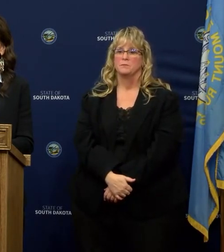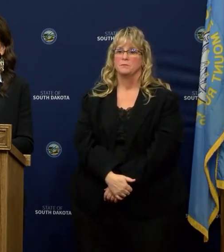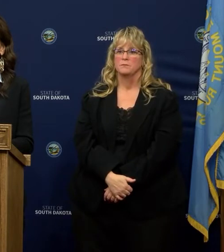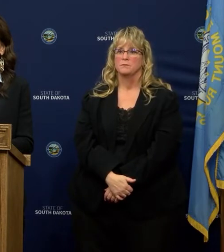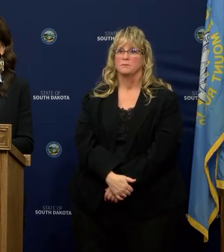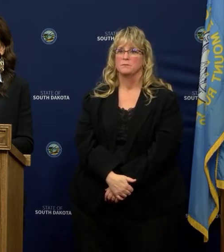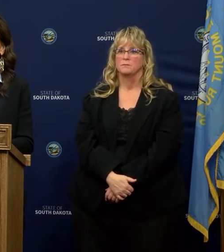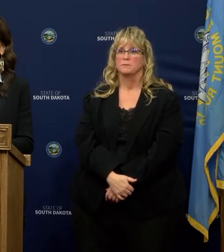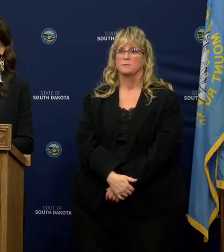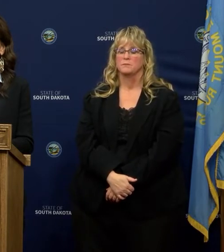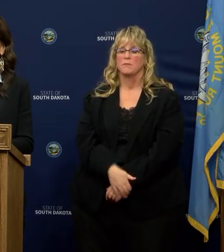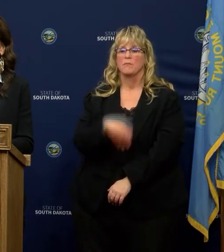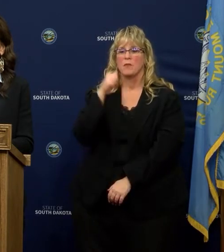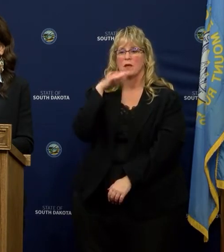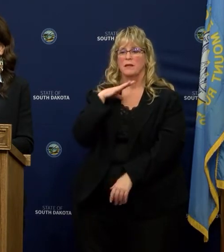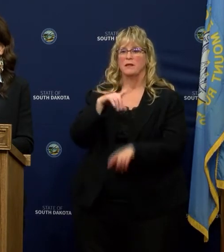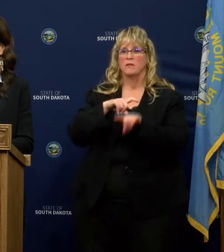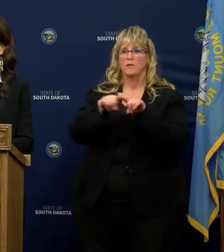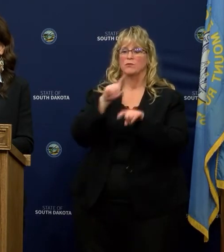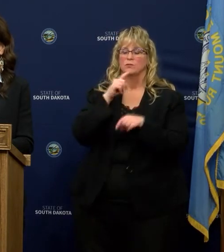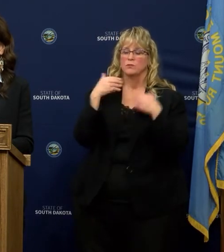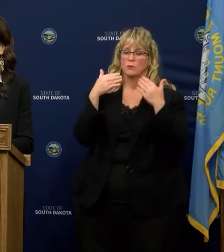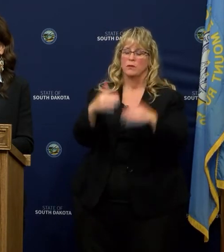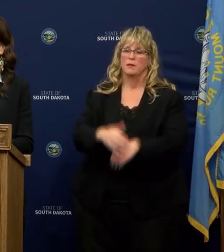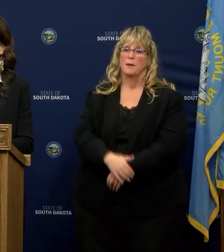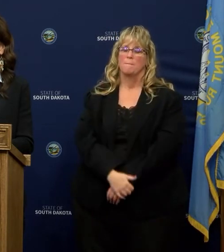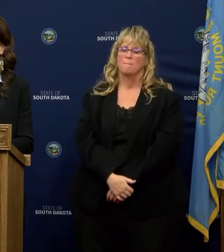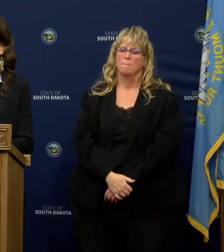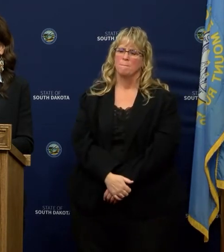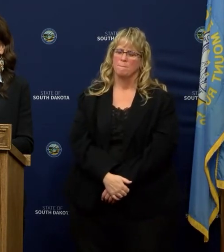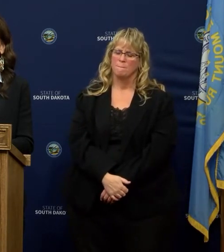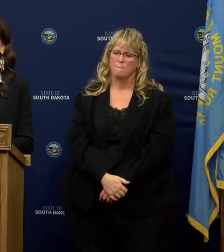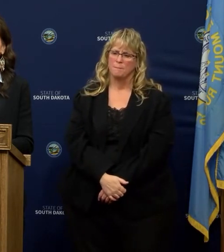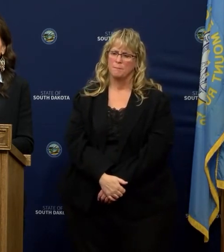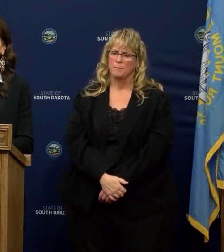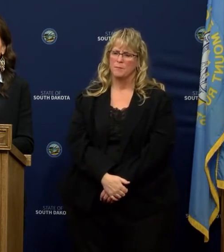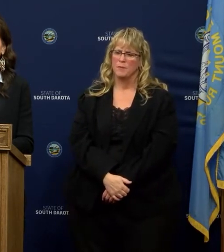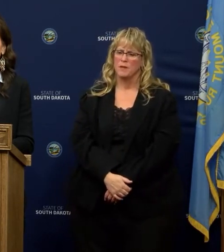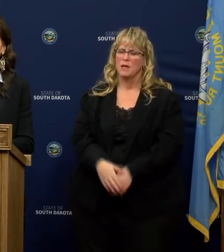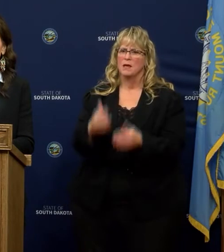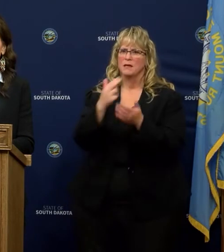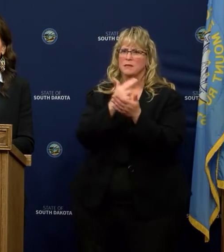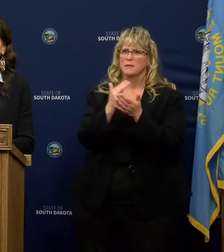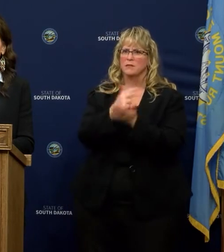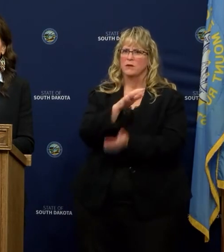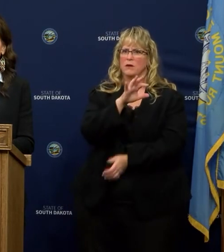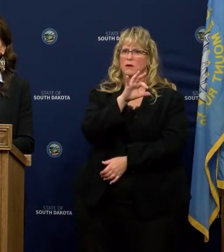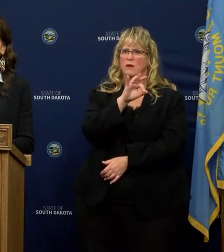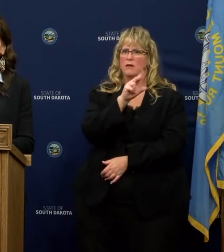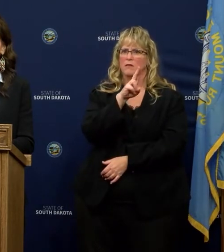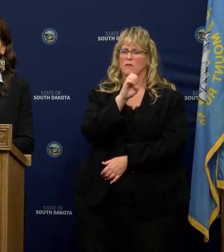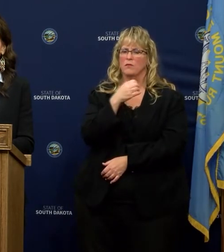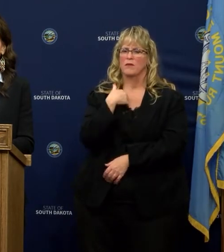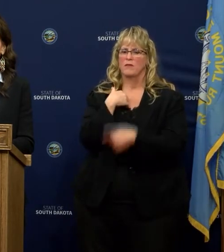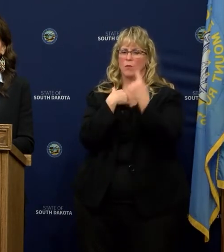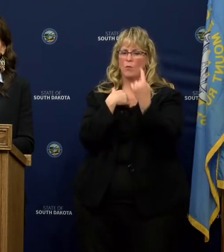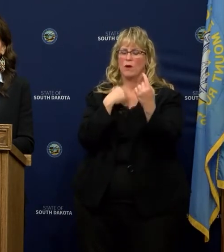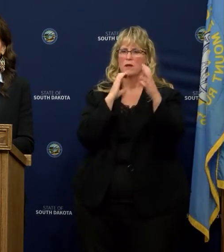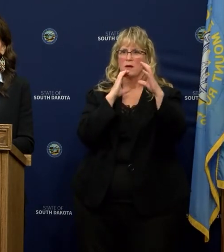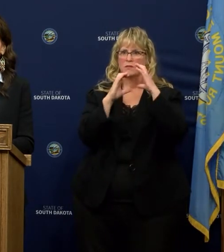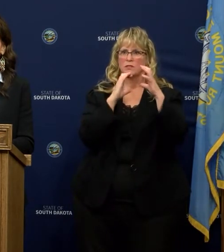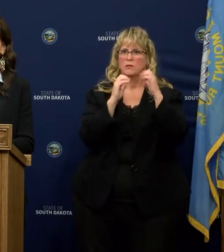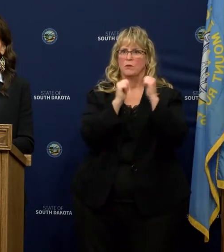Megan Rutt, News Center 1. Sure, go ahead. You just mentioned that, or Secretary Flute just mentioned that they've had one conversation with the